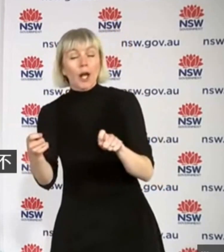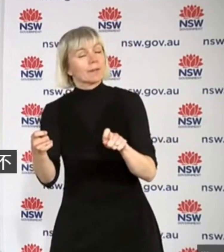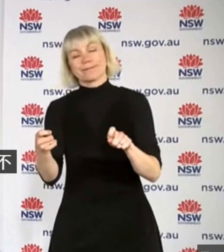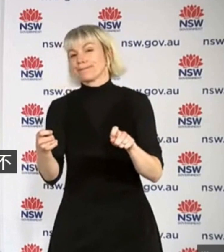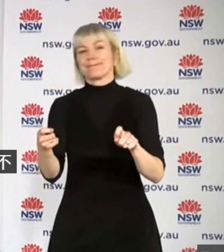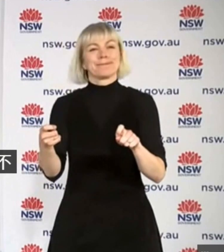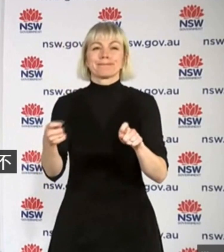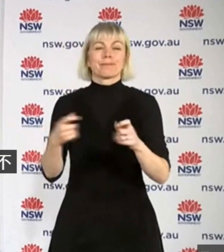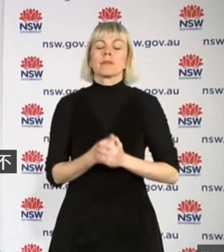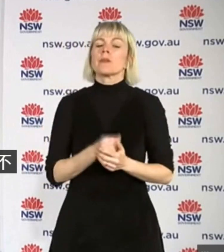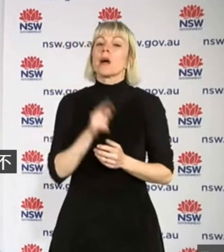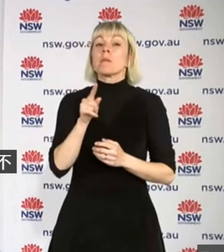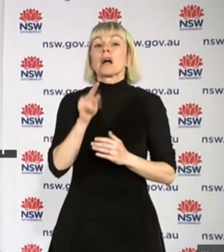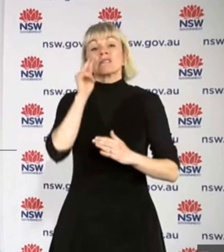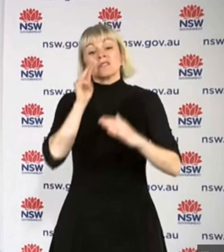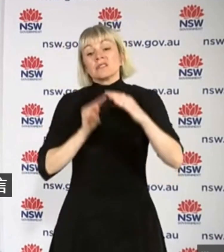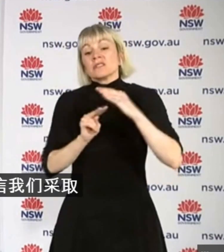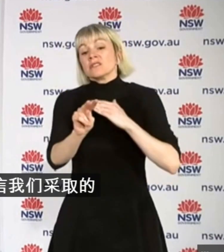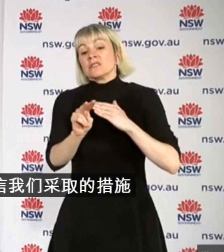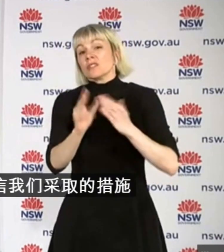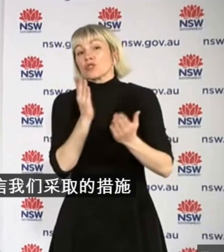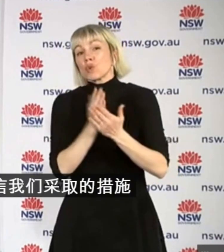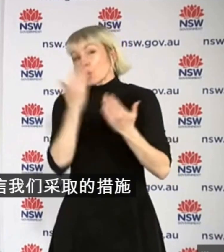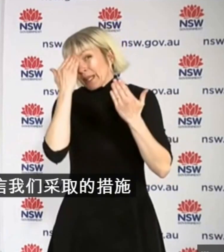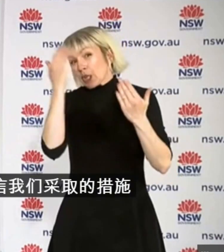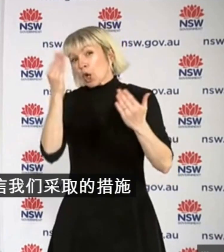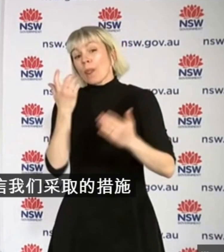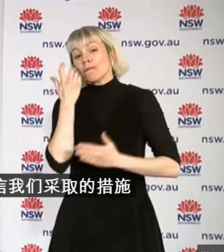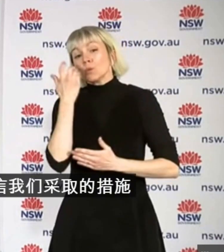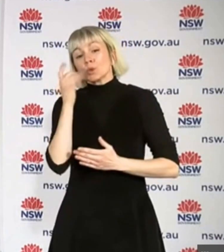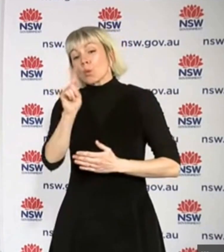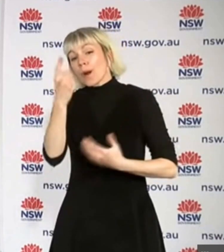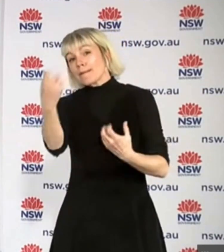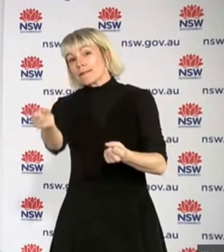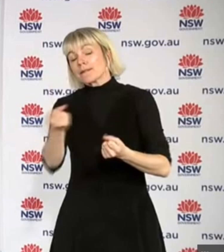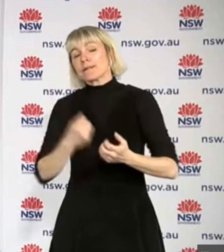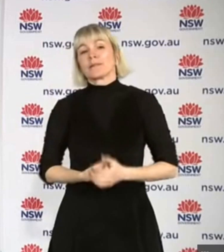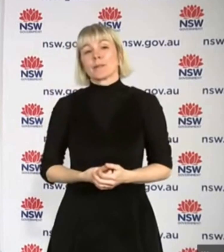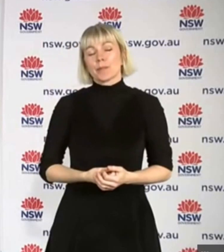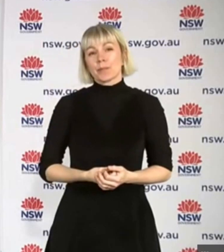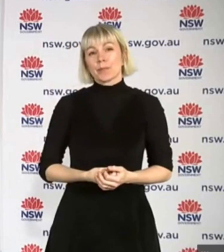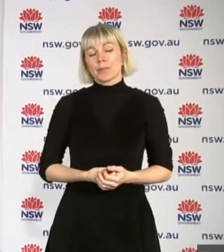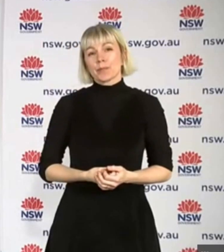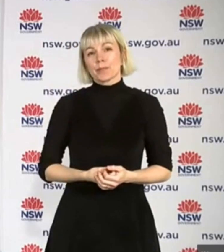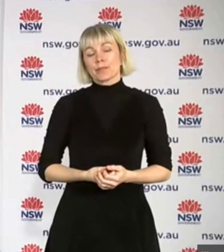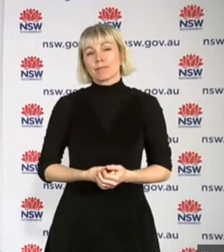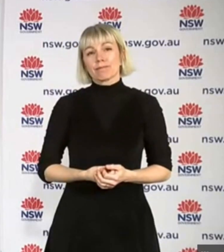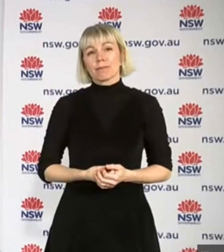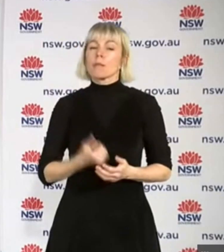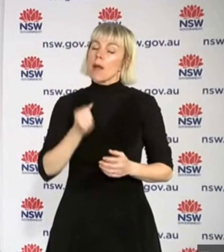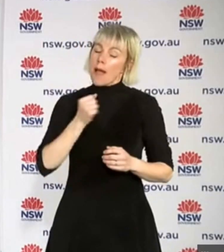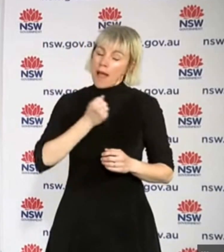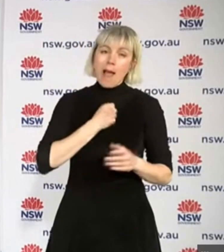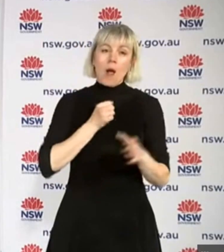what's around the corner in a pandemic. But we're confident that the measures we've put in place will absolutely prevent us from ever having to go